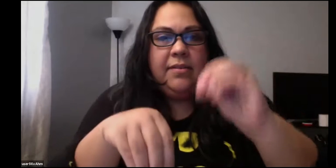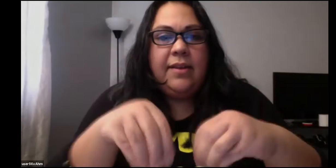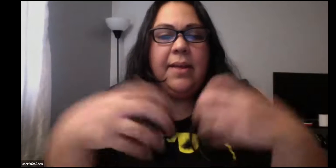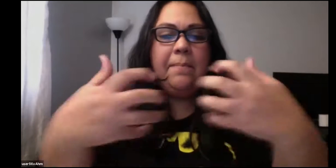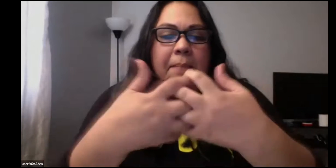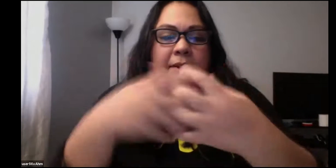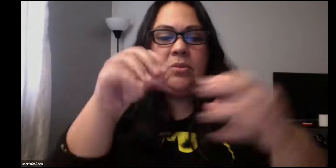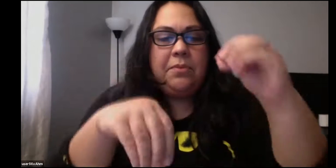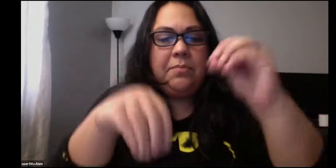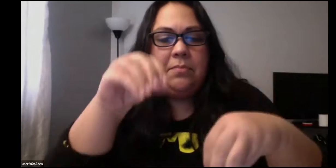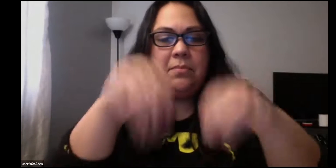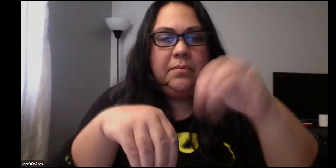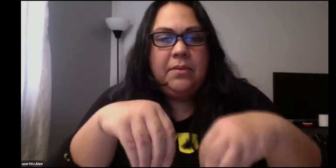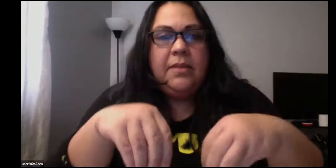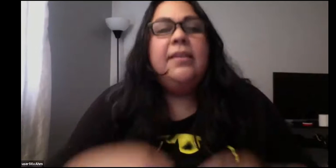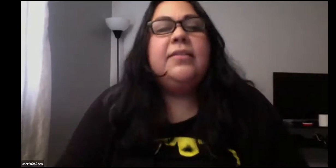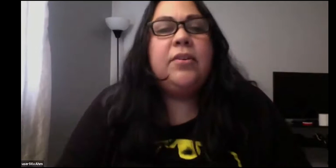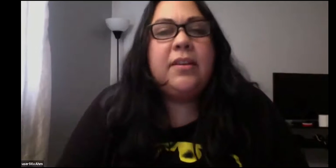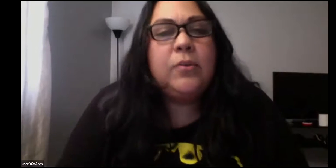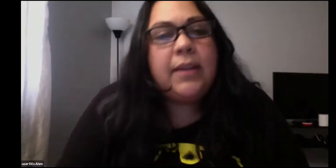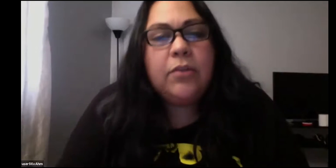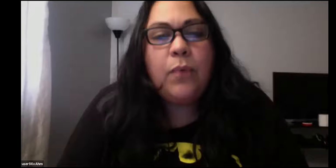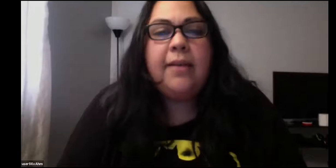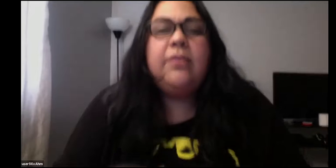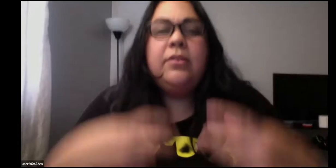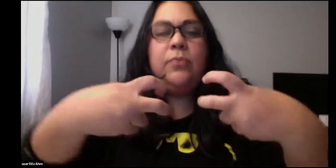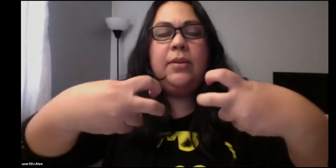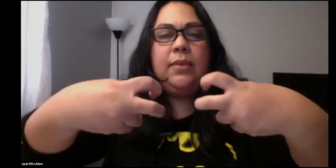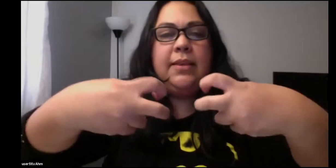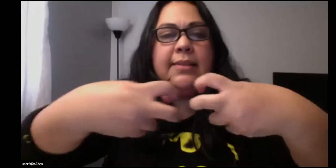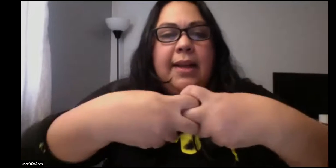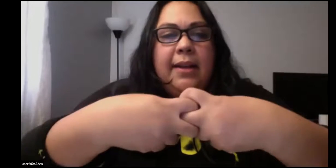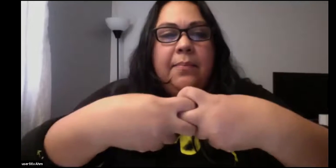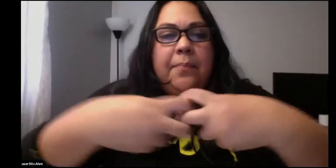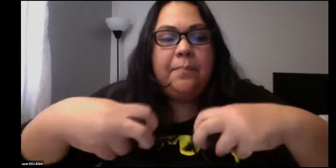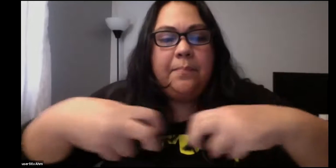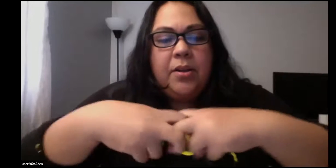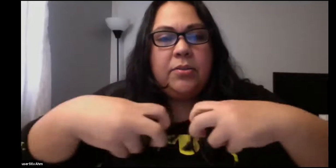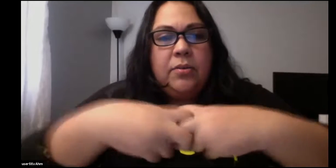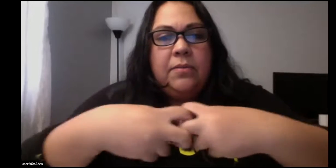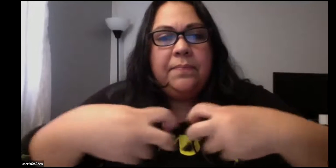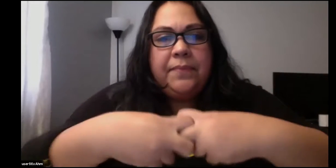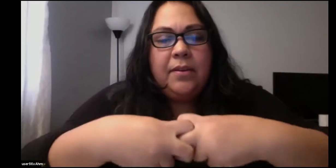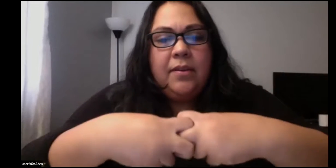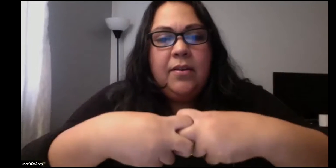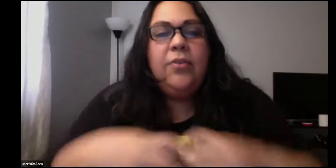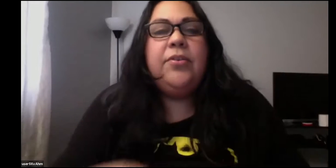right, match. So you can do it either way. You can do it with this sign, puzzle, or you can do